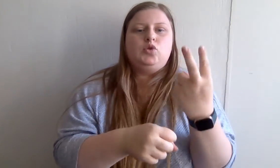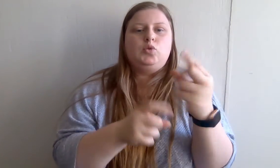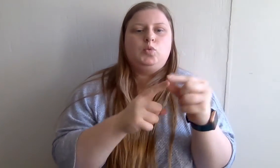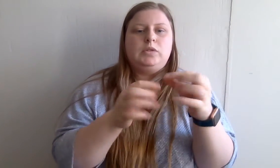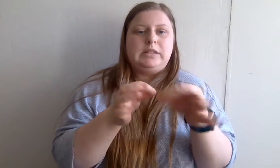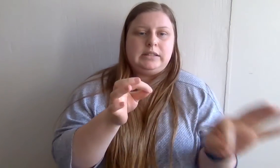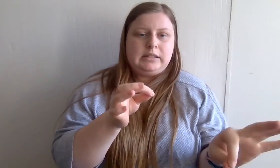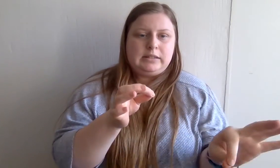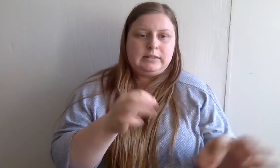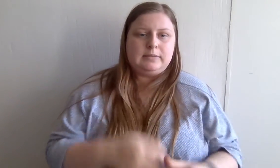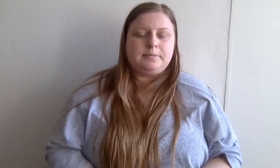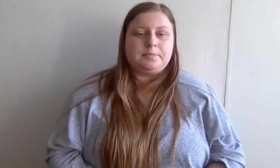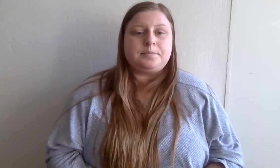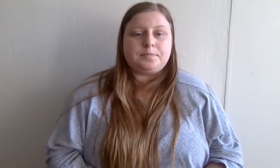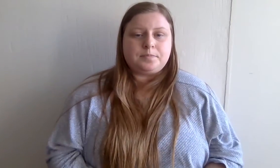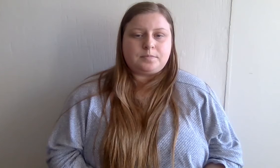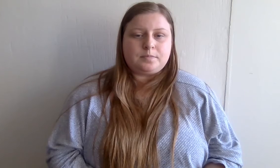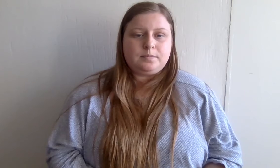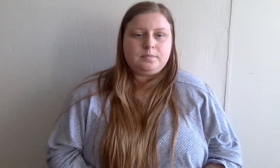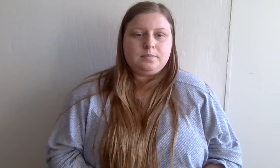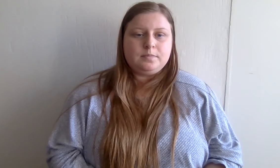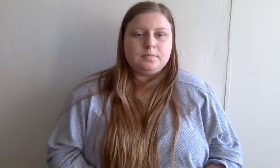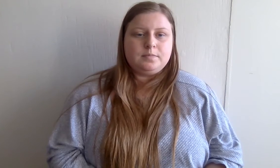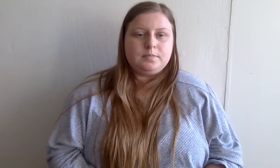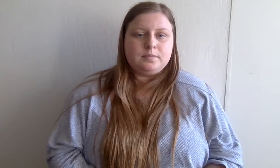They use nouns and verbs to make simple sentences.